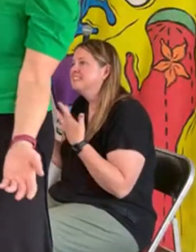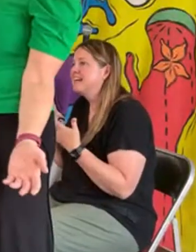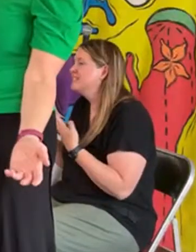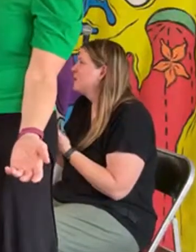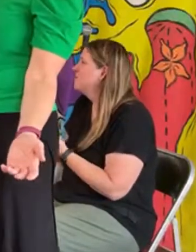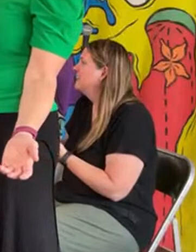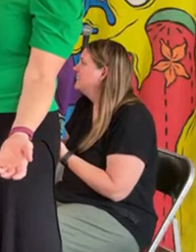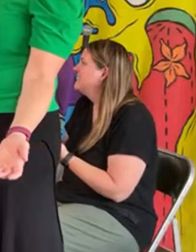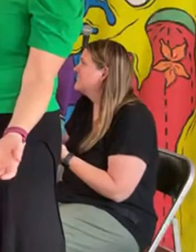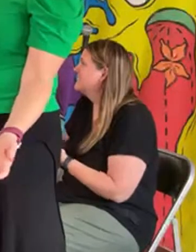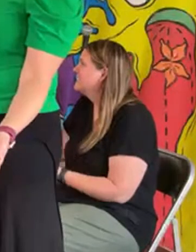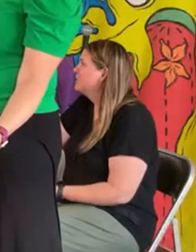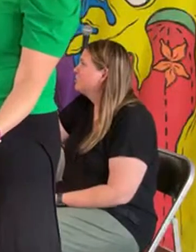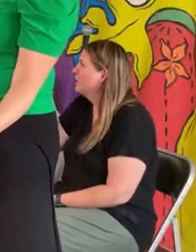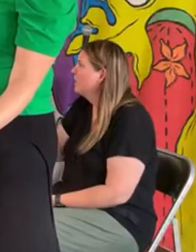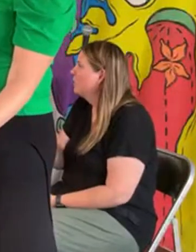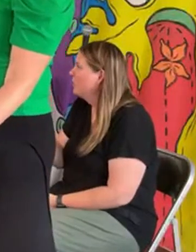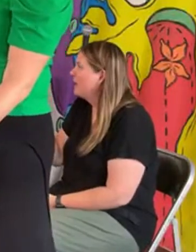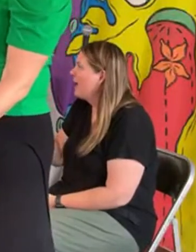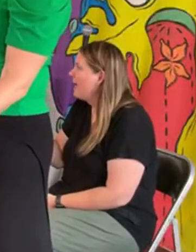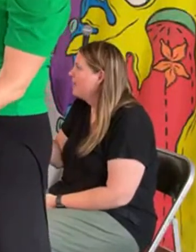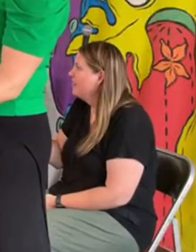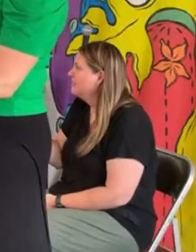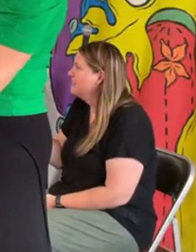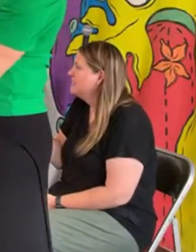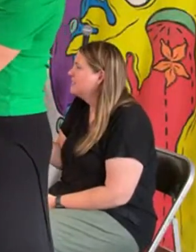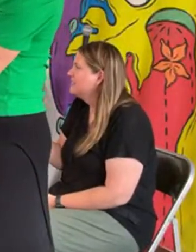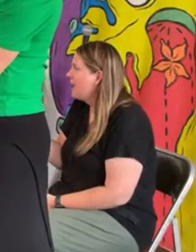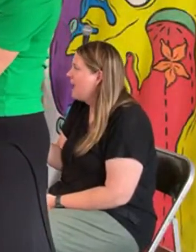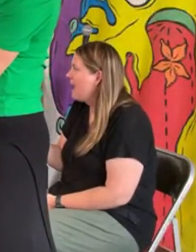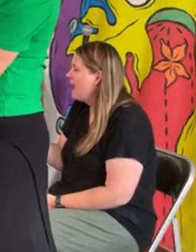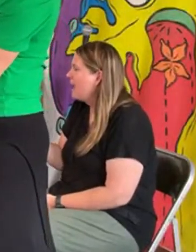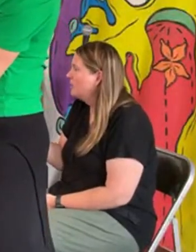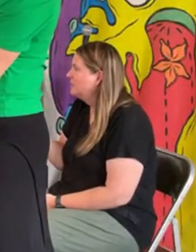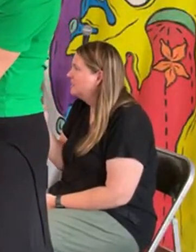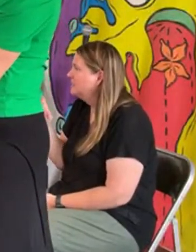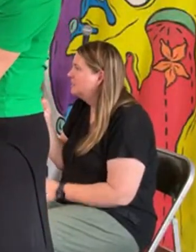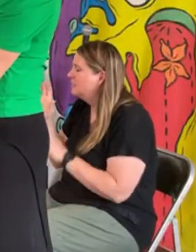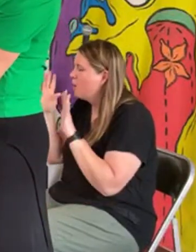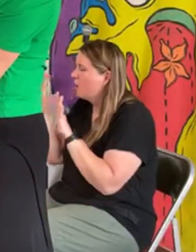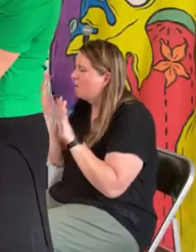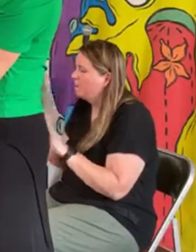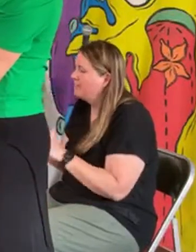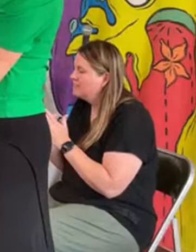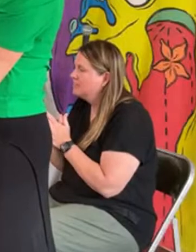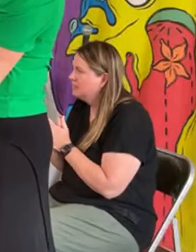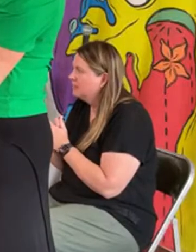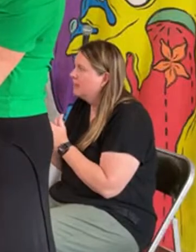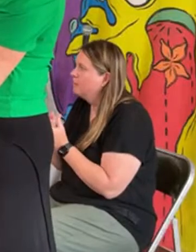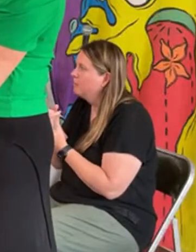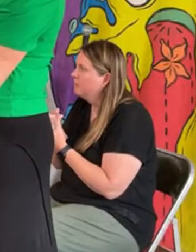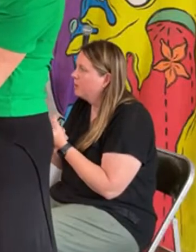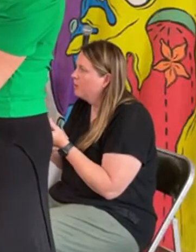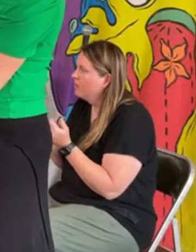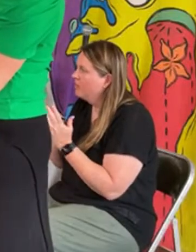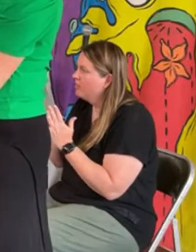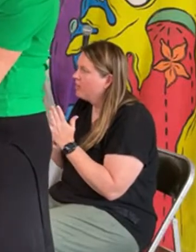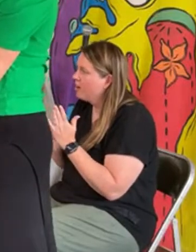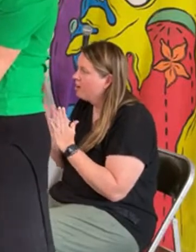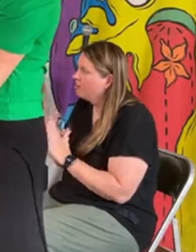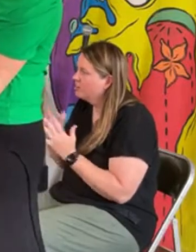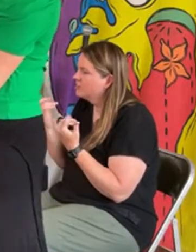easy to bring you here to Athens. And now he's so amazing that both our readers are now at